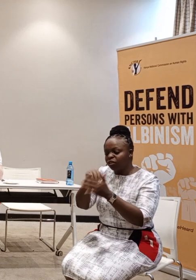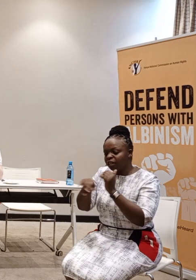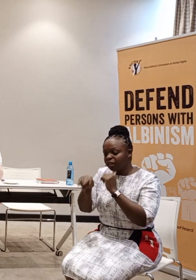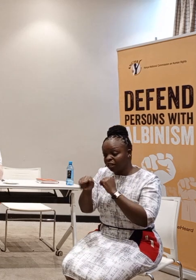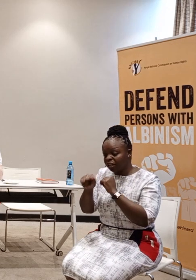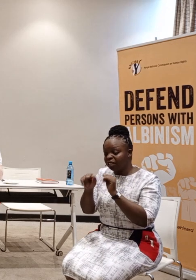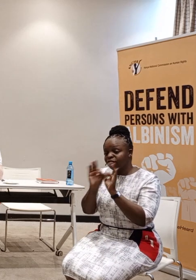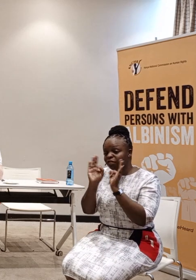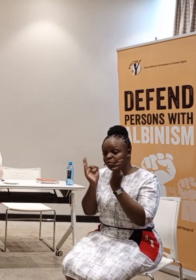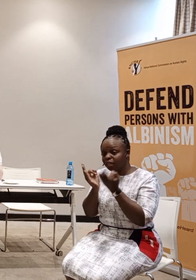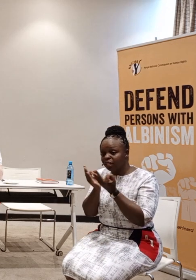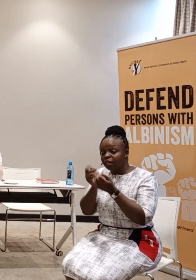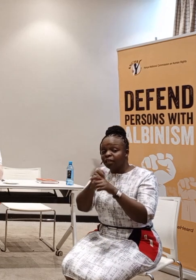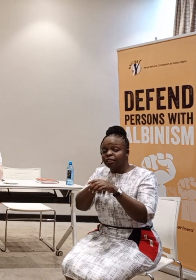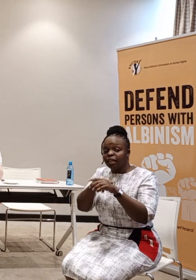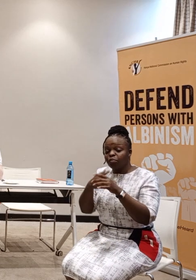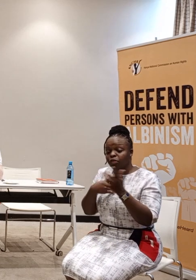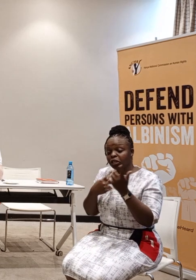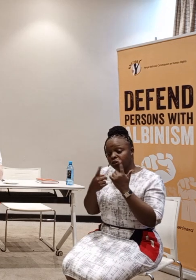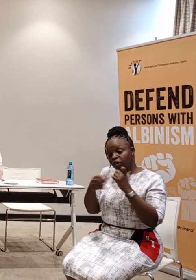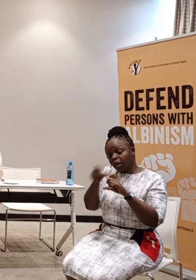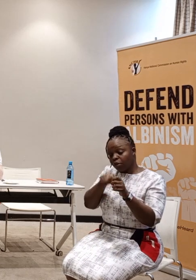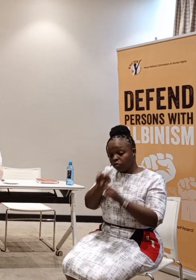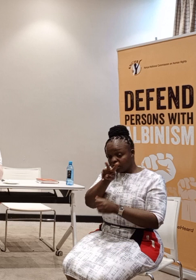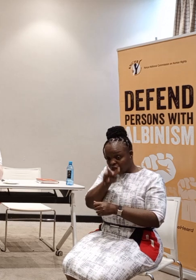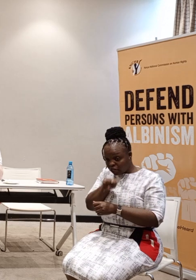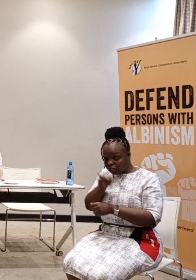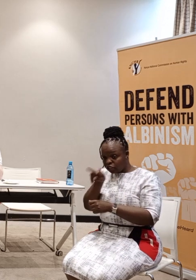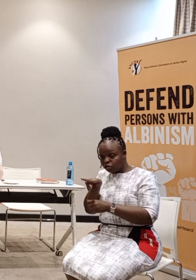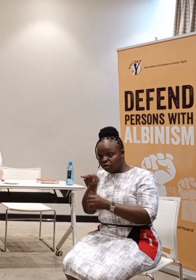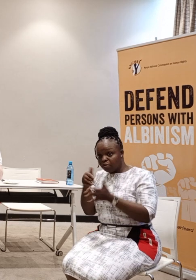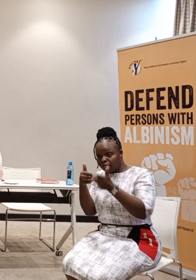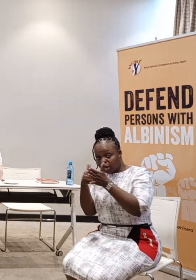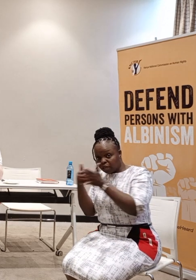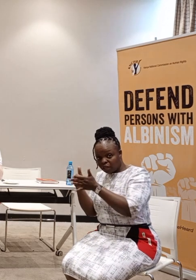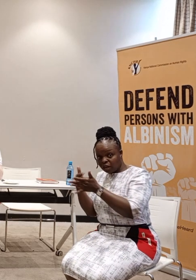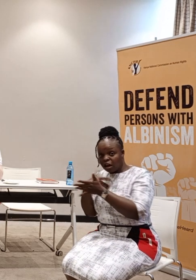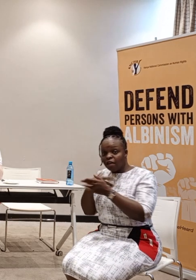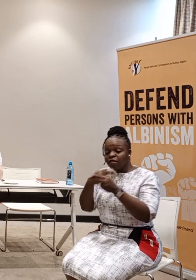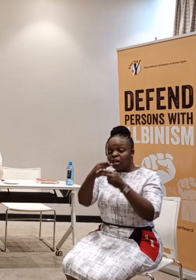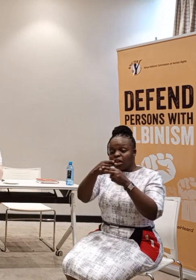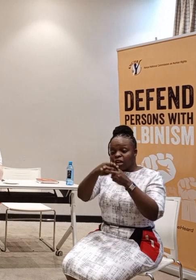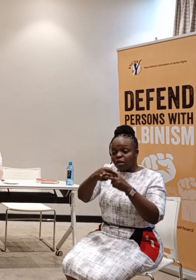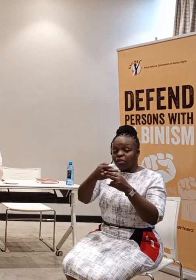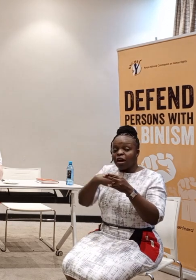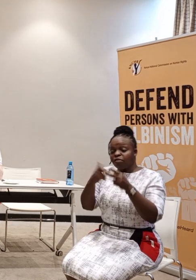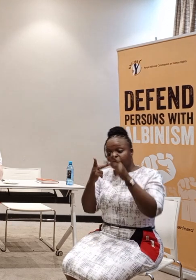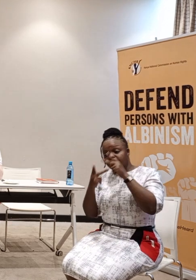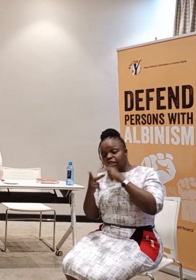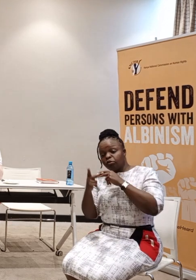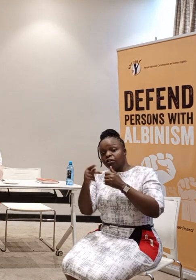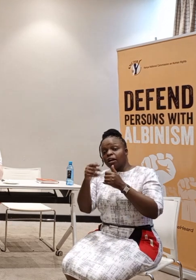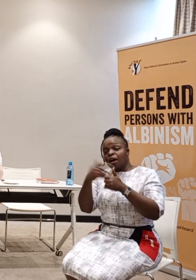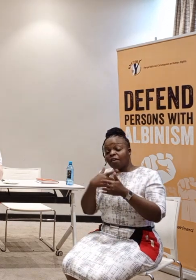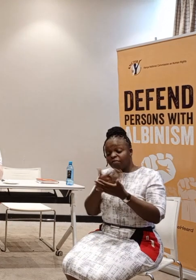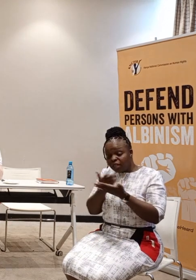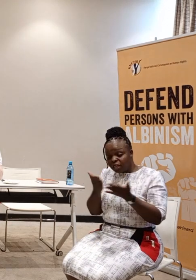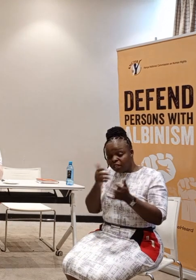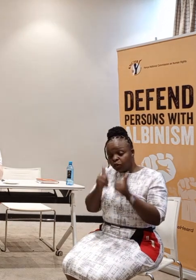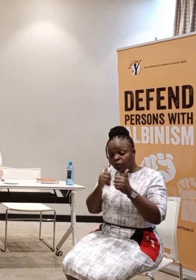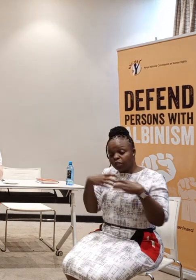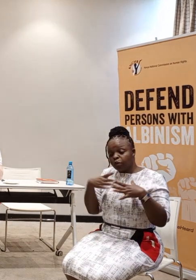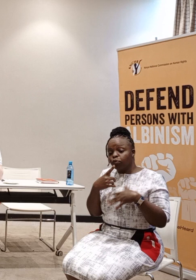of attitudinal barriers, there's the naming, the perception, and the things people say about people with albinism.